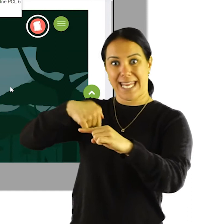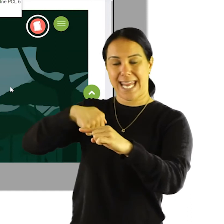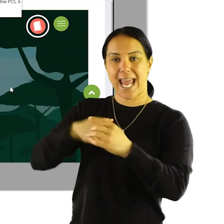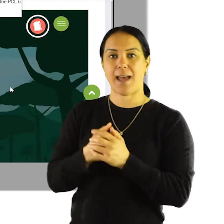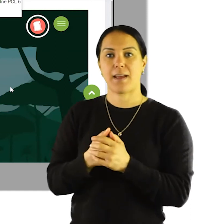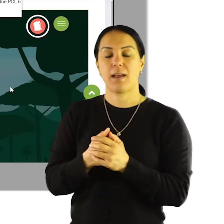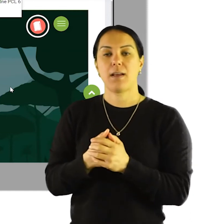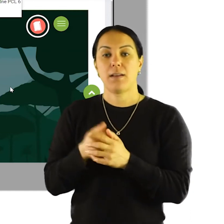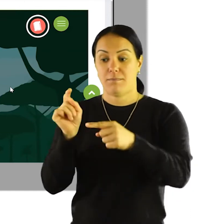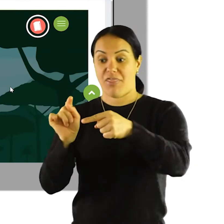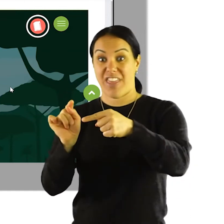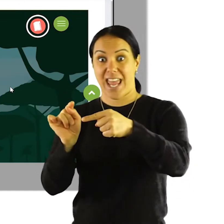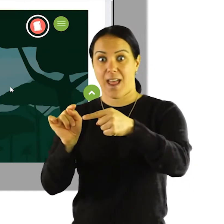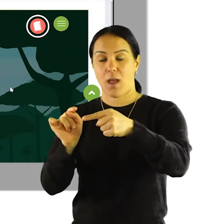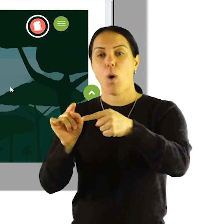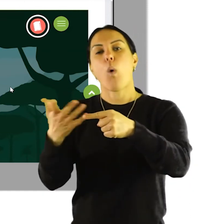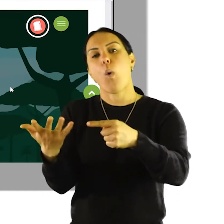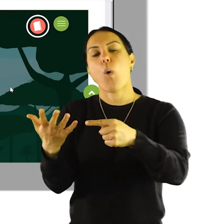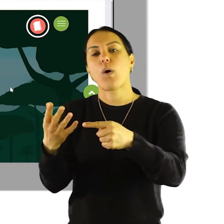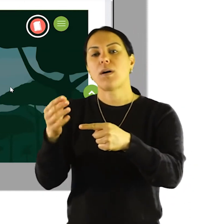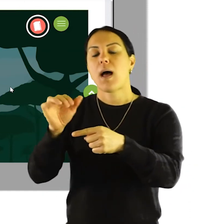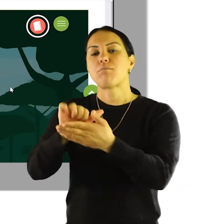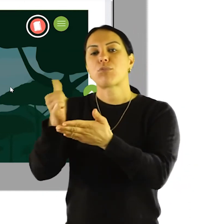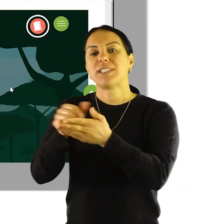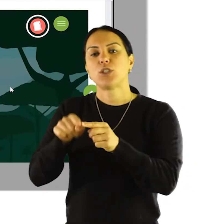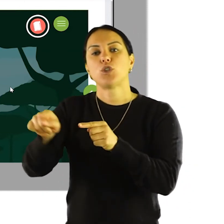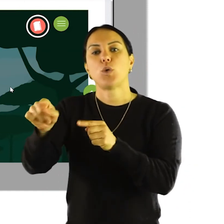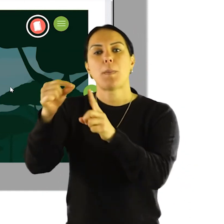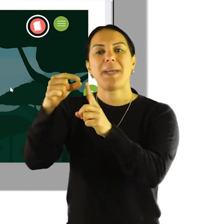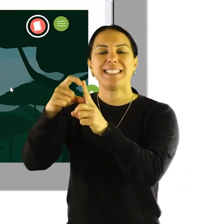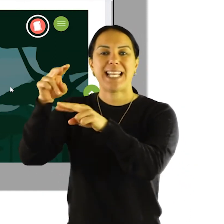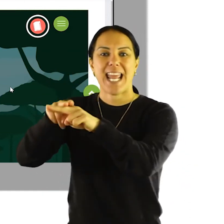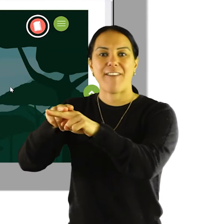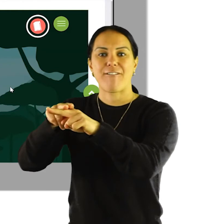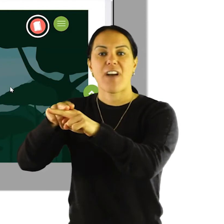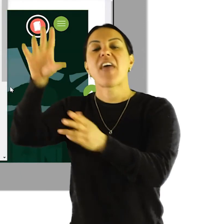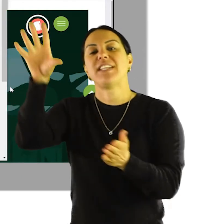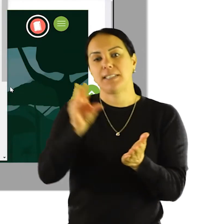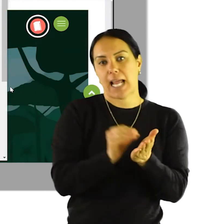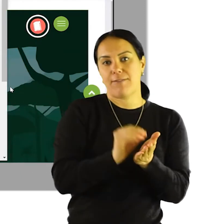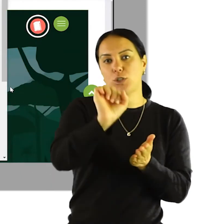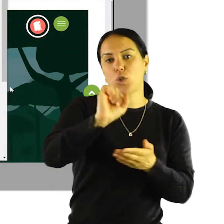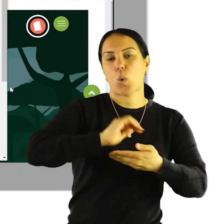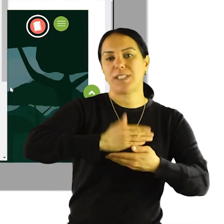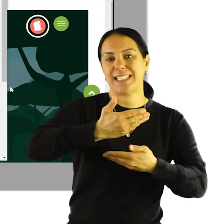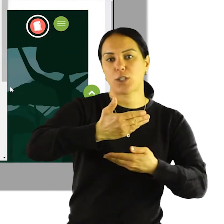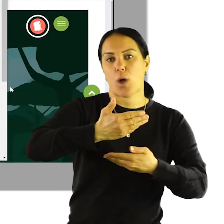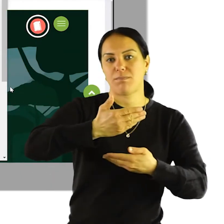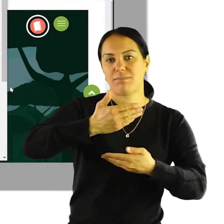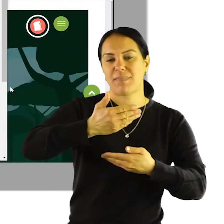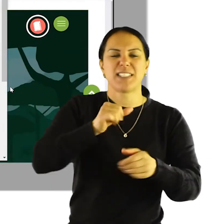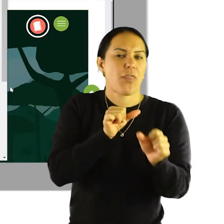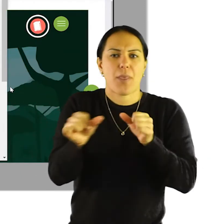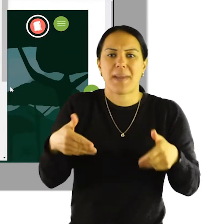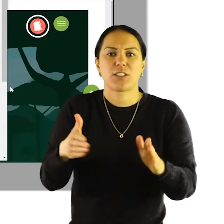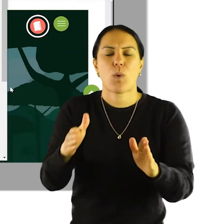but mostly it's a good idea just to print it to PDF, press print, and maybe save it to your desktop.